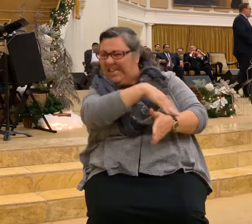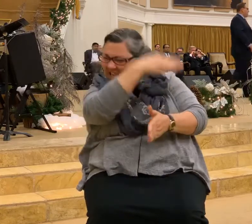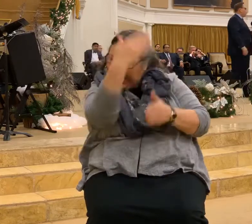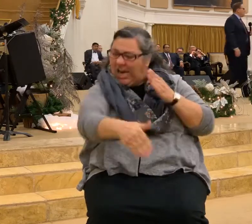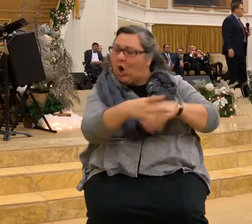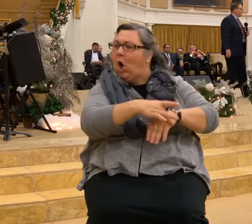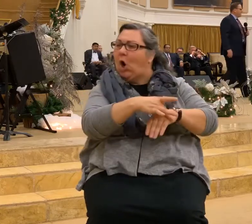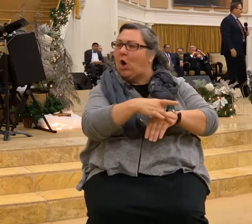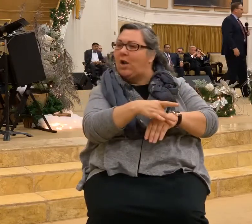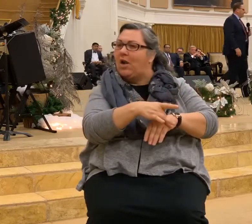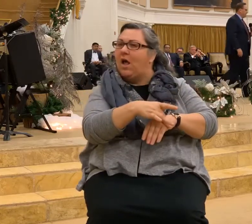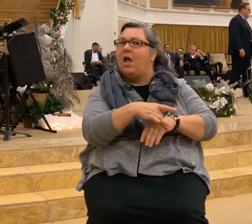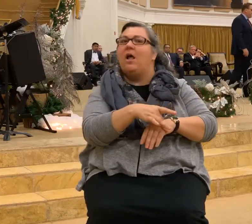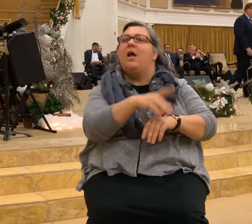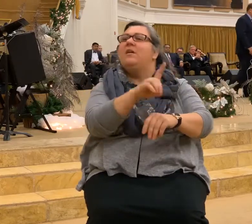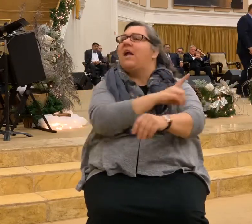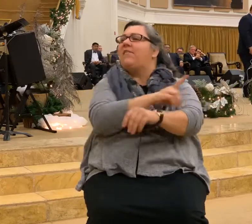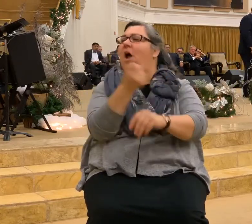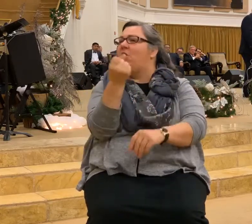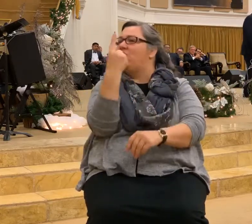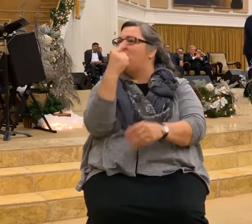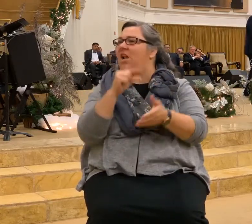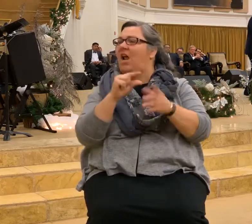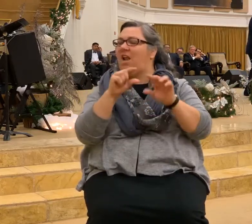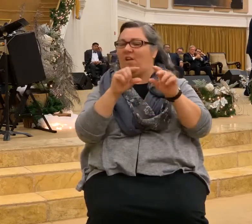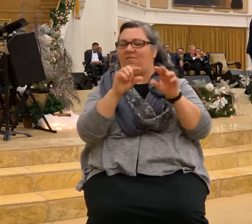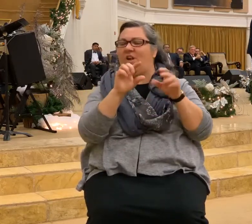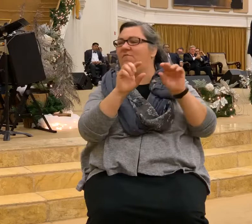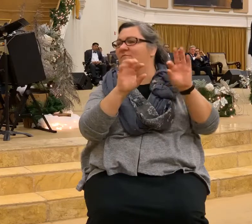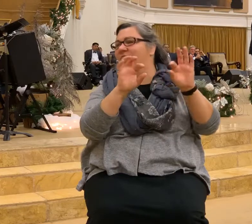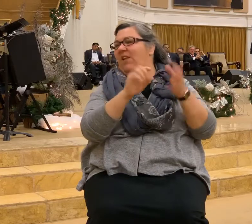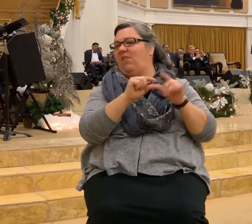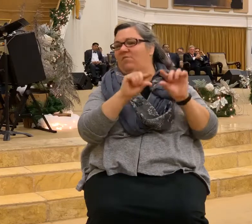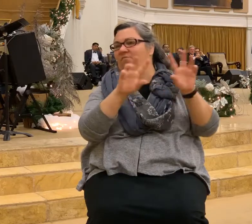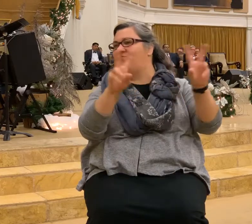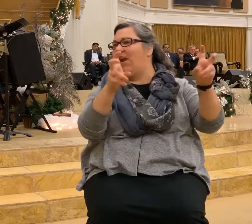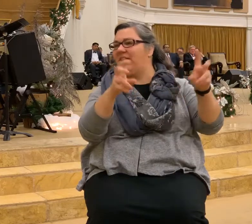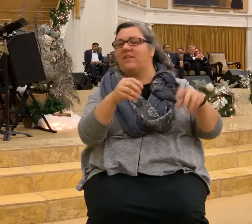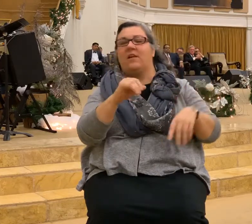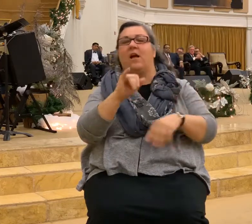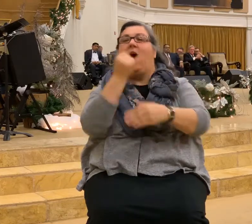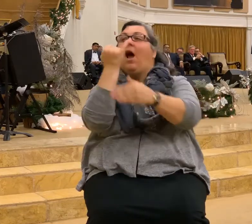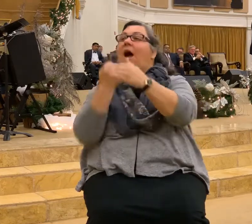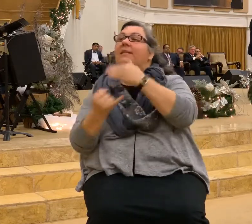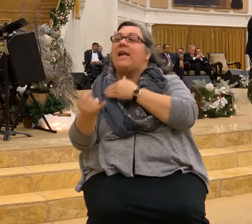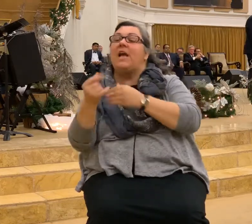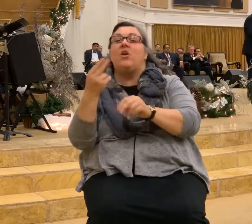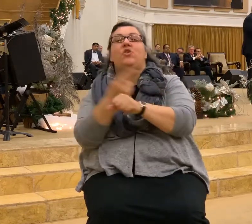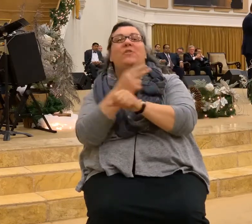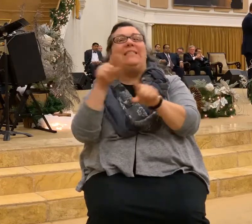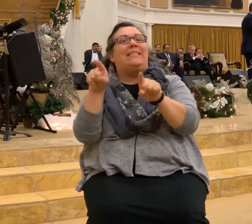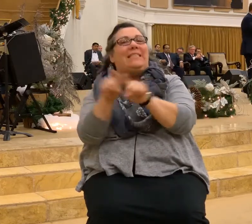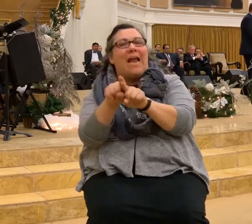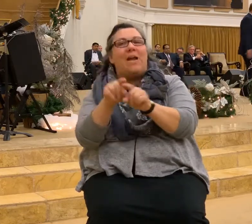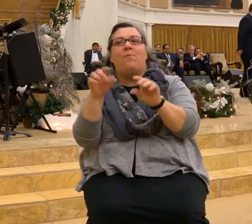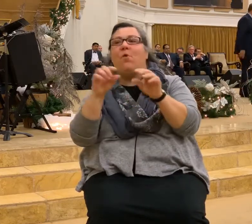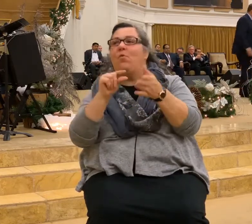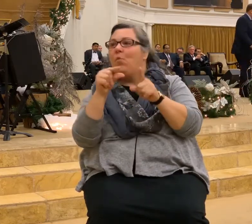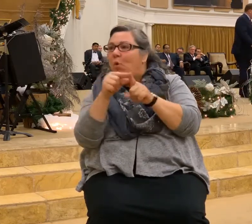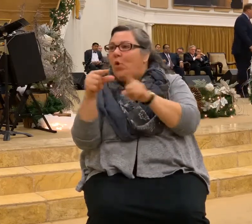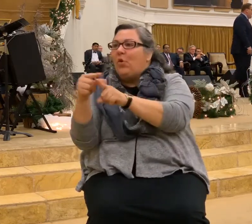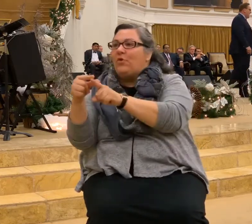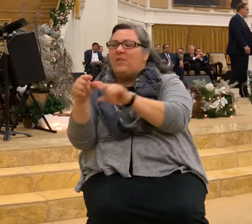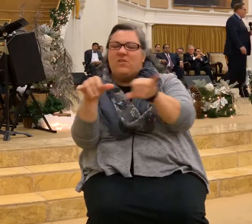was not unique to David. In fact, if you read your Bible, Isaiah used that very same phrase. It was common